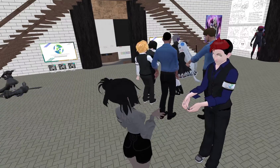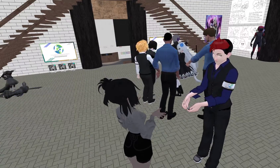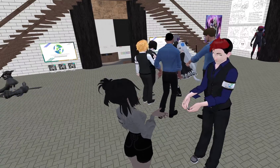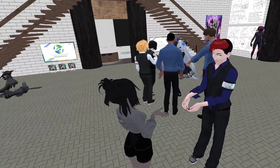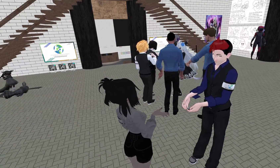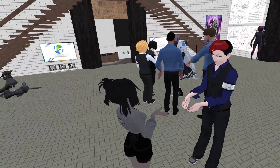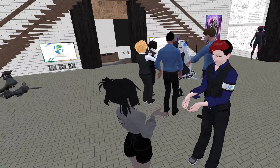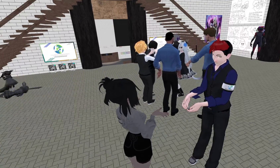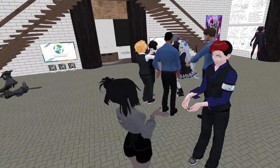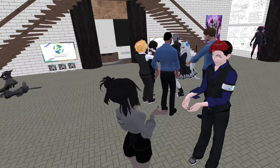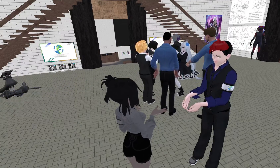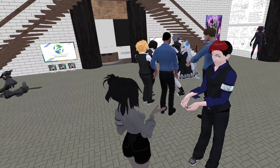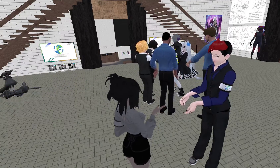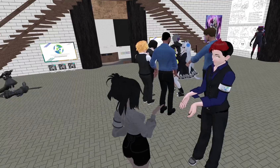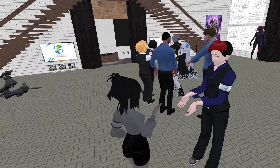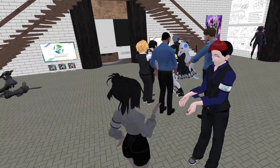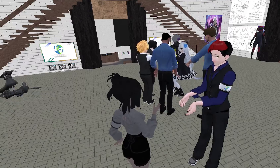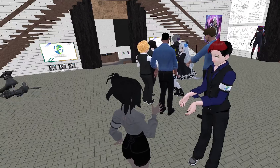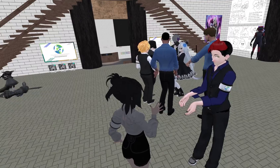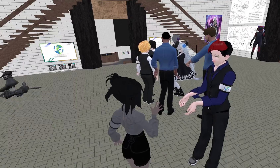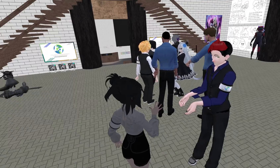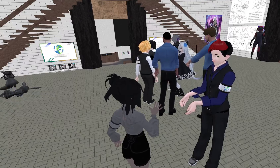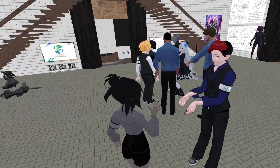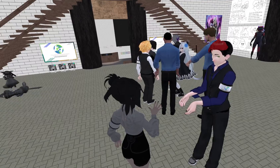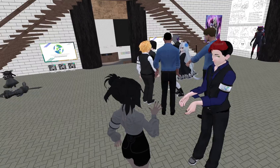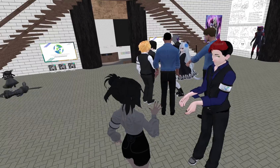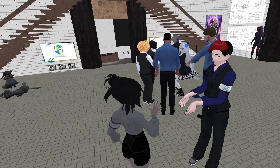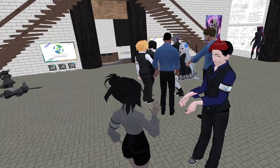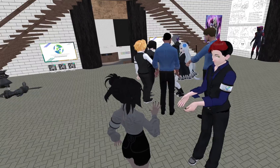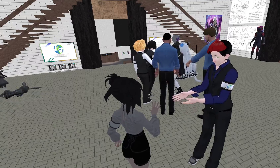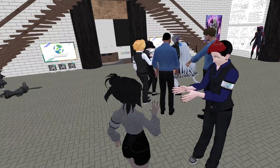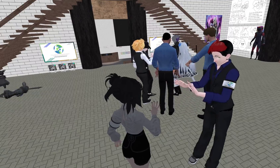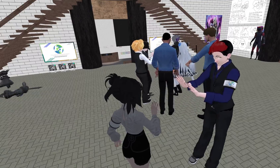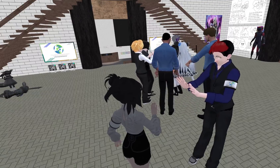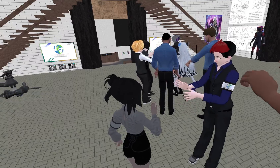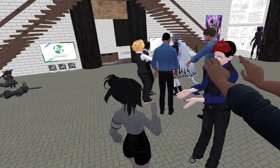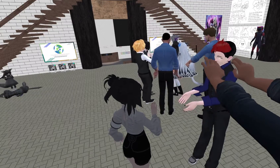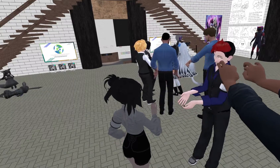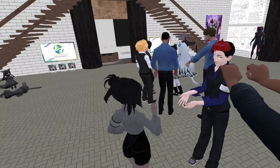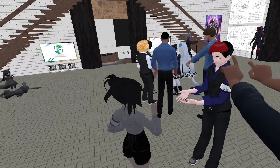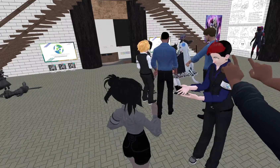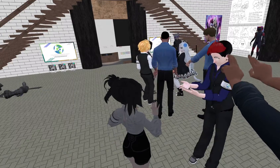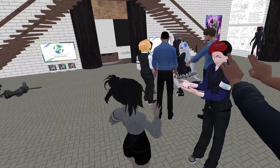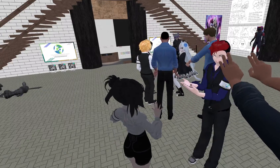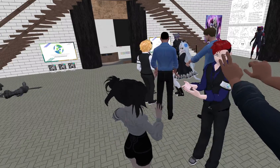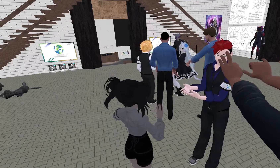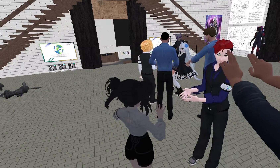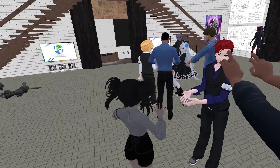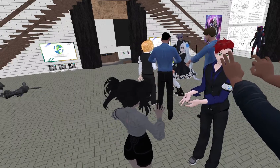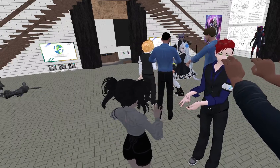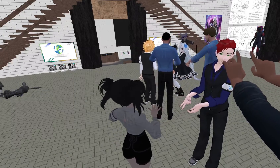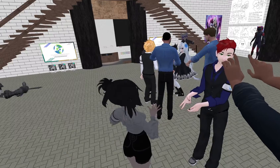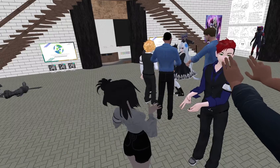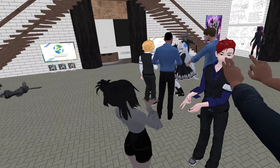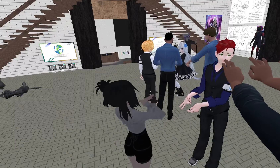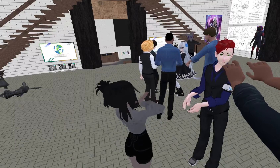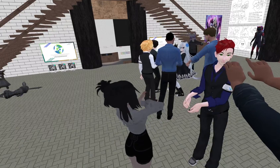Yeah, the index is better, much better, but it's still like, if we could get actual gloves, that'd be so much